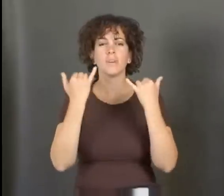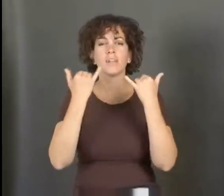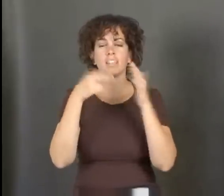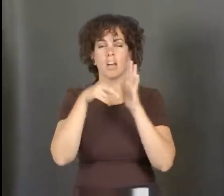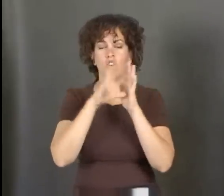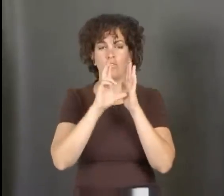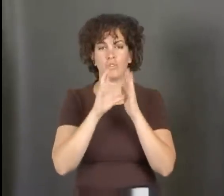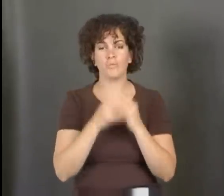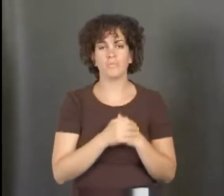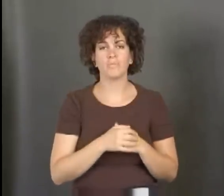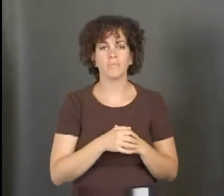Let's review.